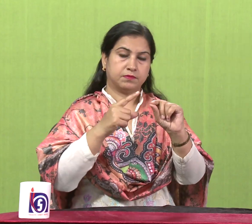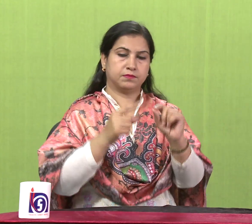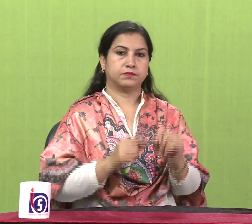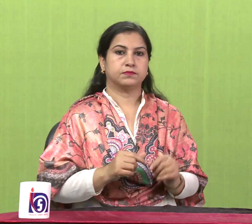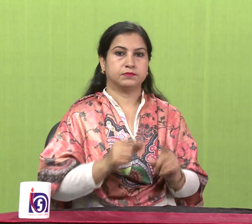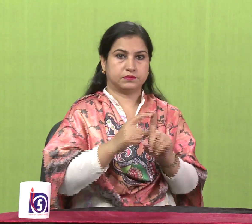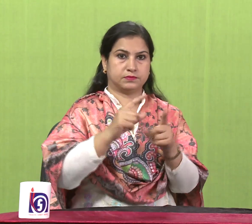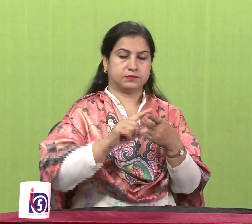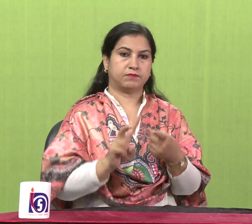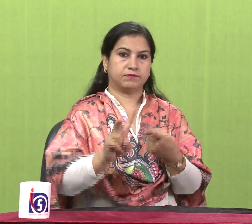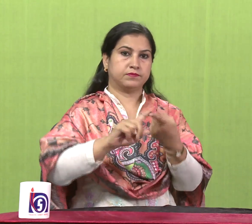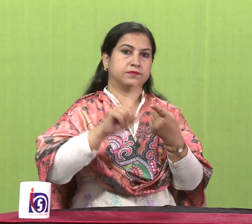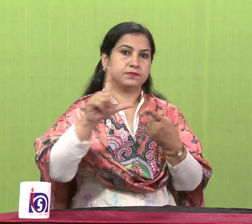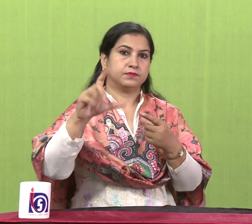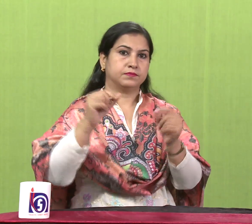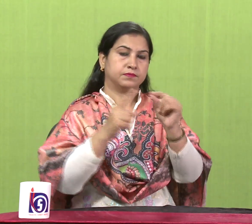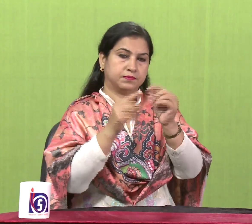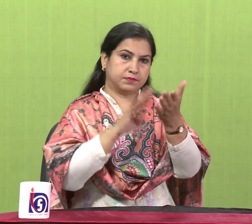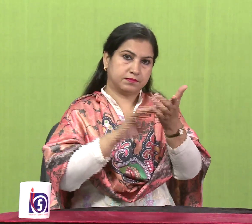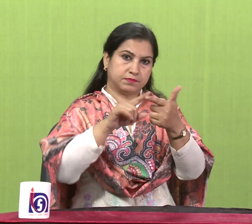Let us understand about it.